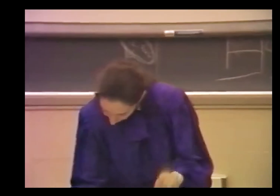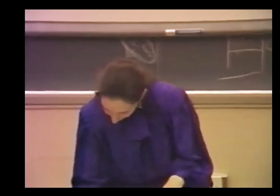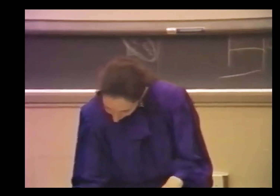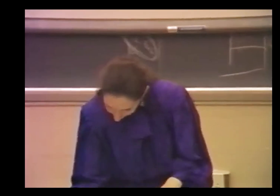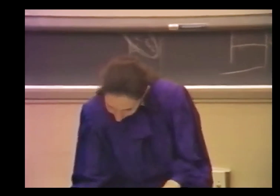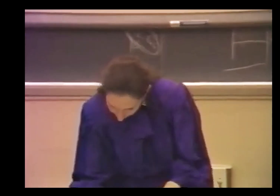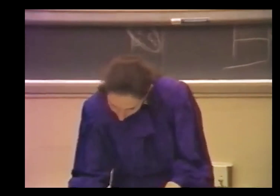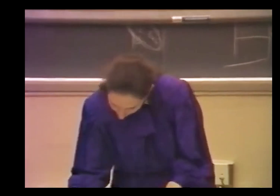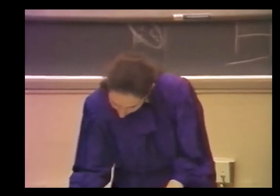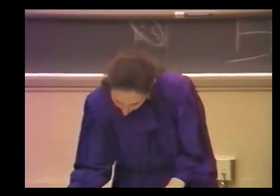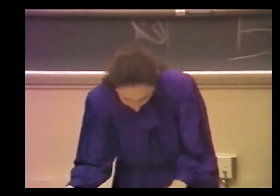Okay.